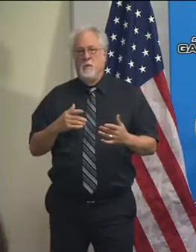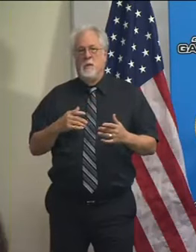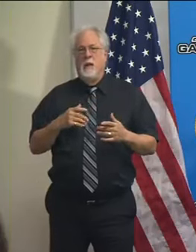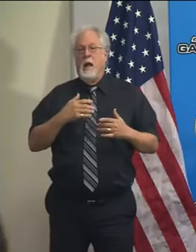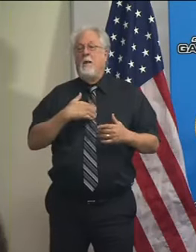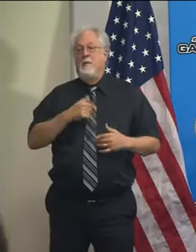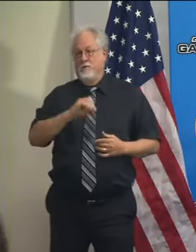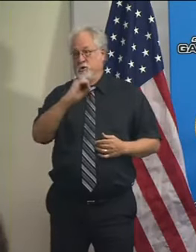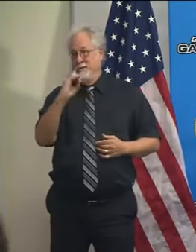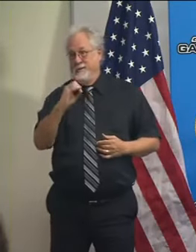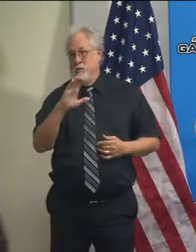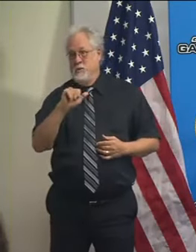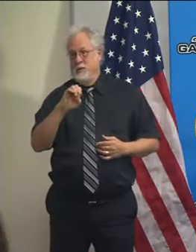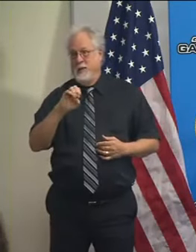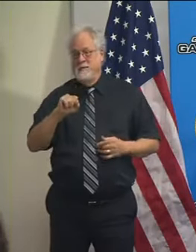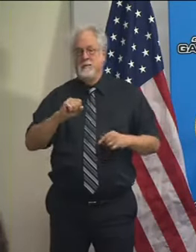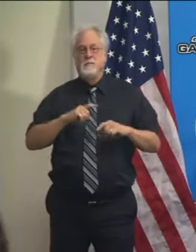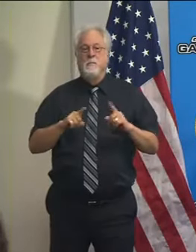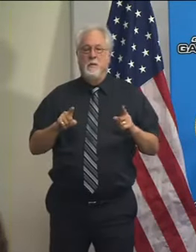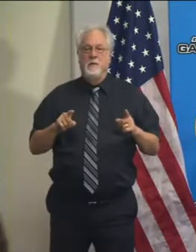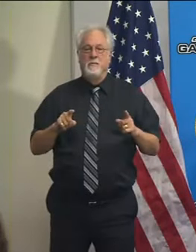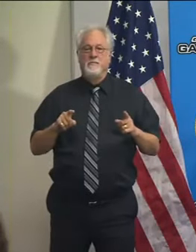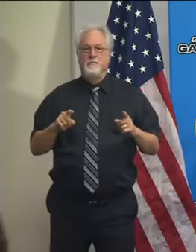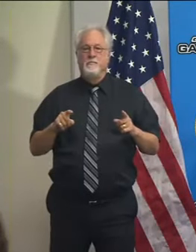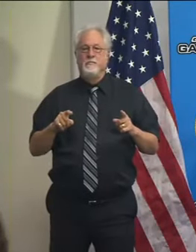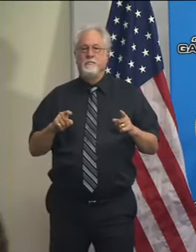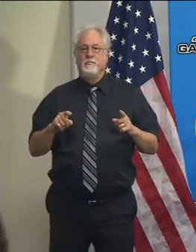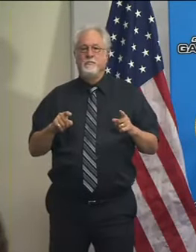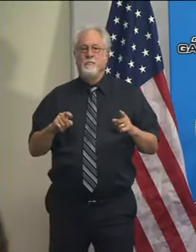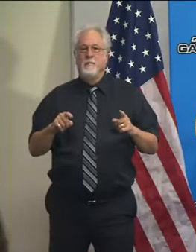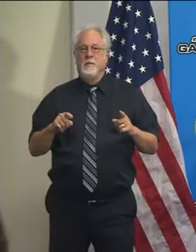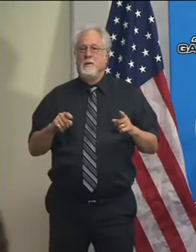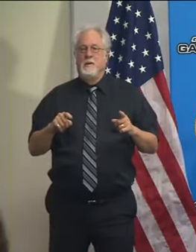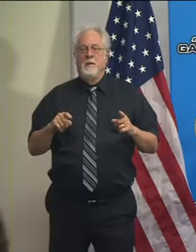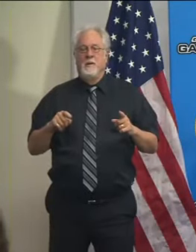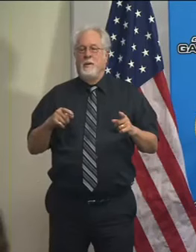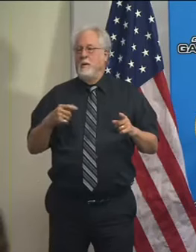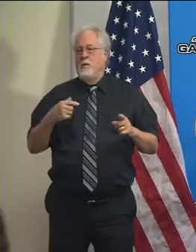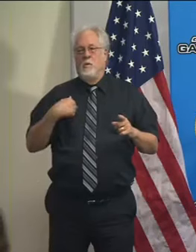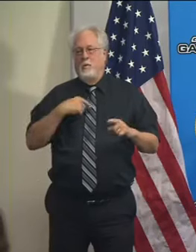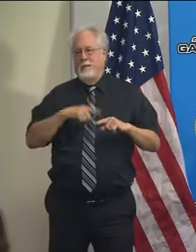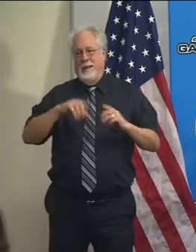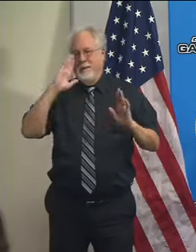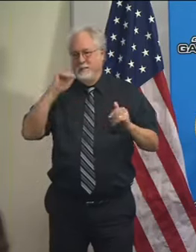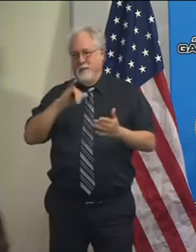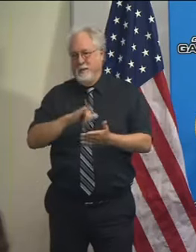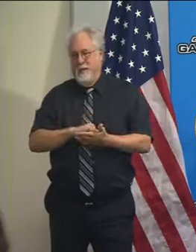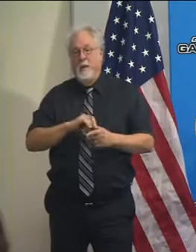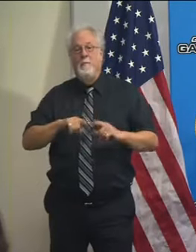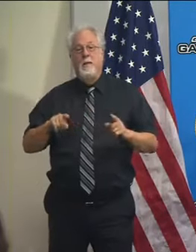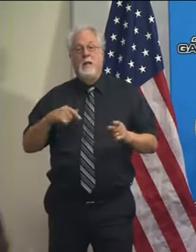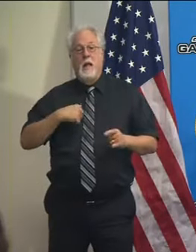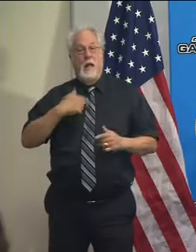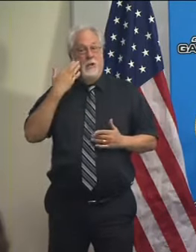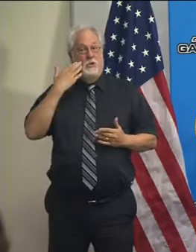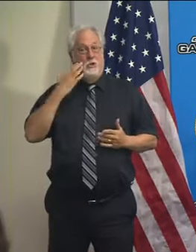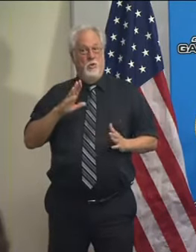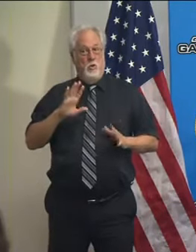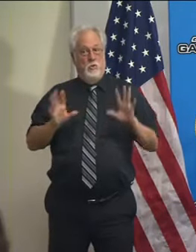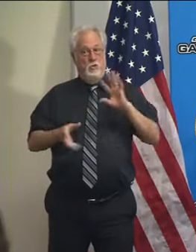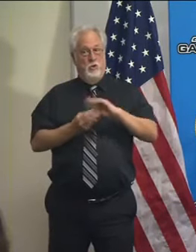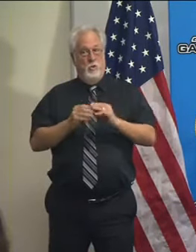zero cases. I don't think that's something that we should expect. However, I don't know the